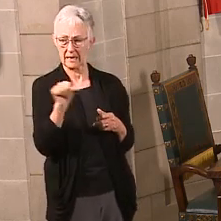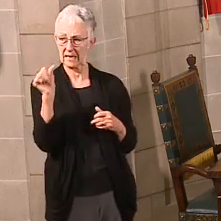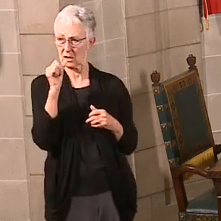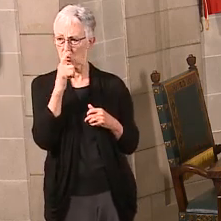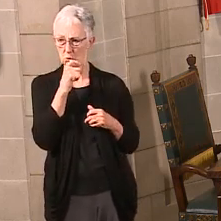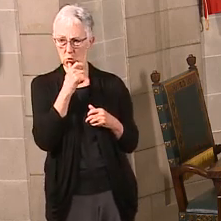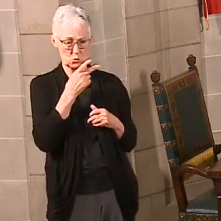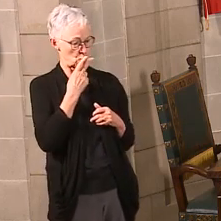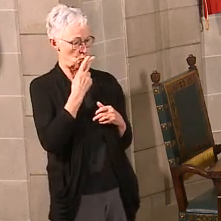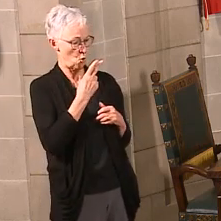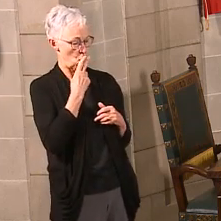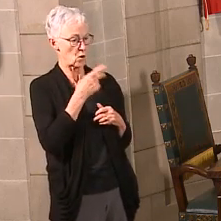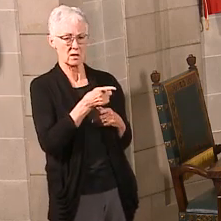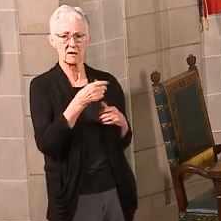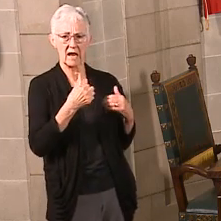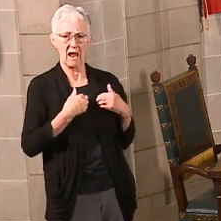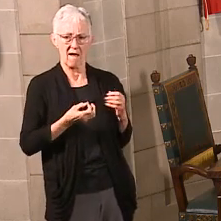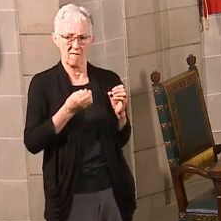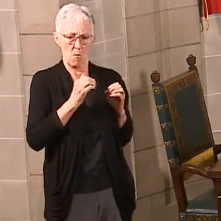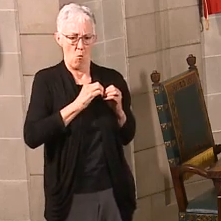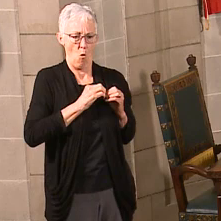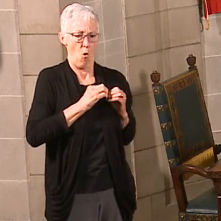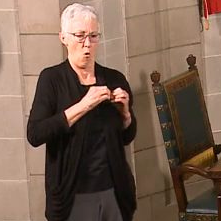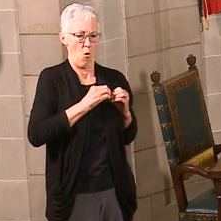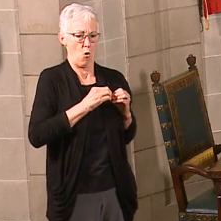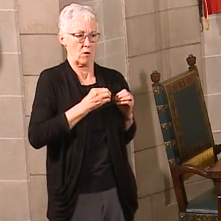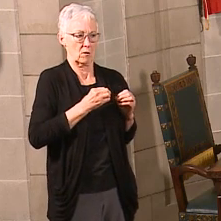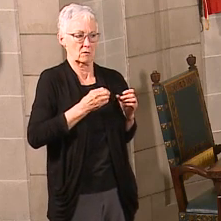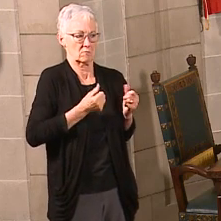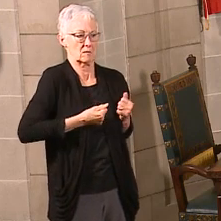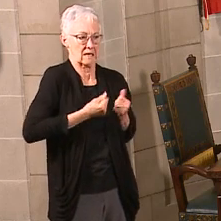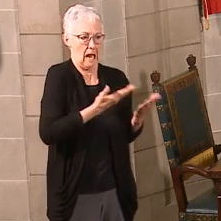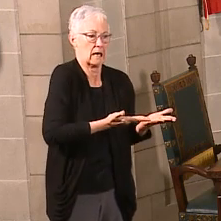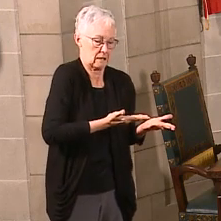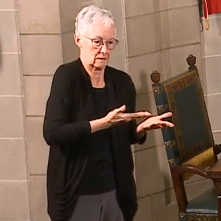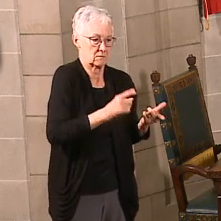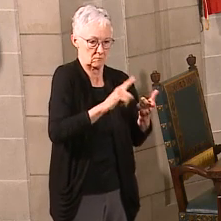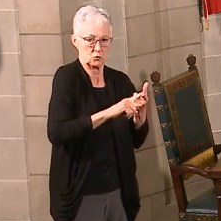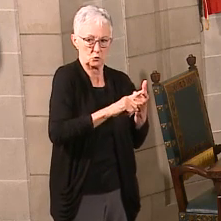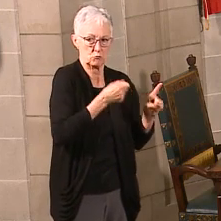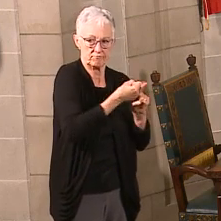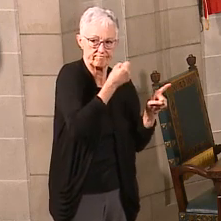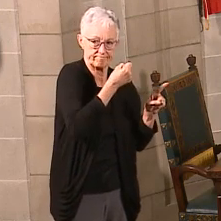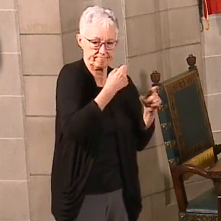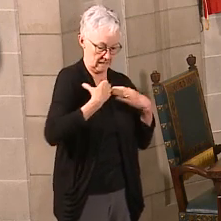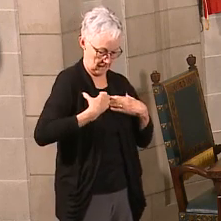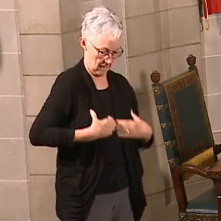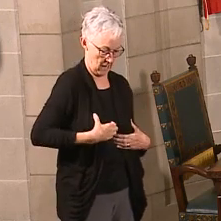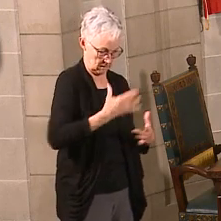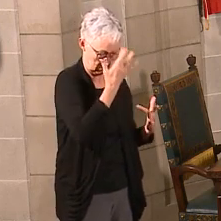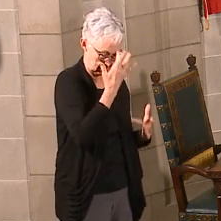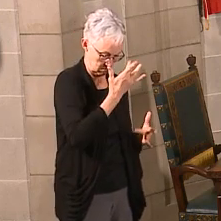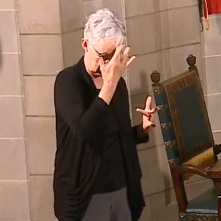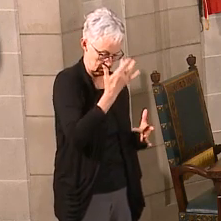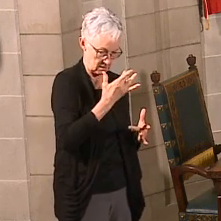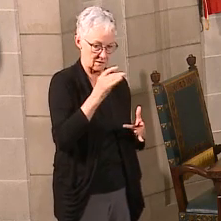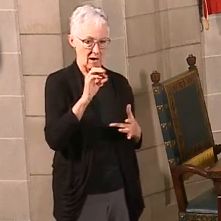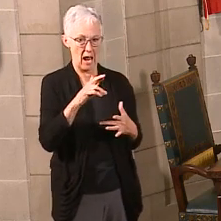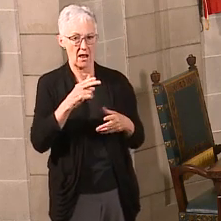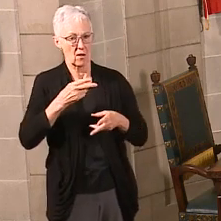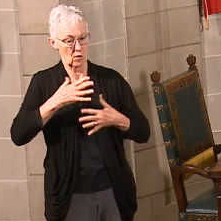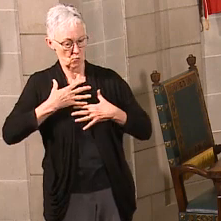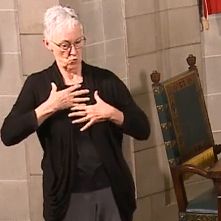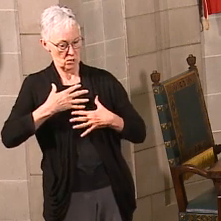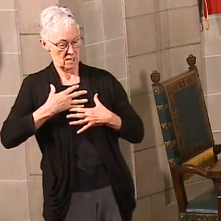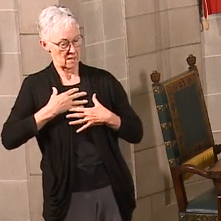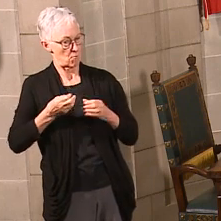their lung disease and a decrease in their capacity, lung capacity. And this is what causes some people that